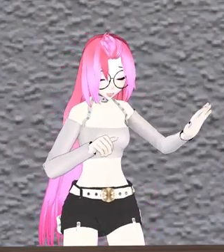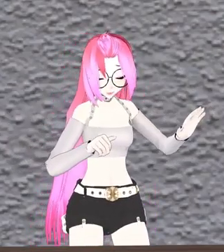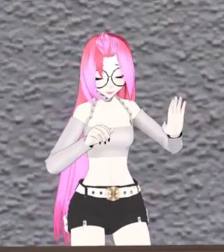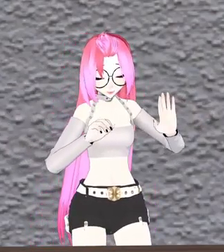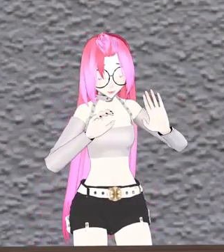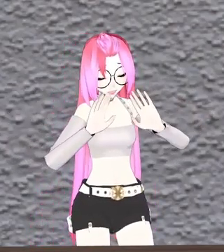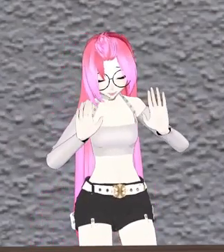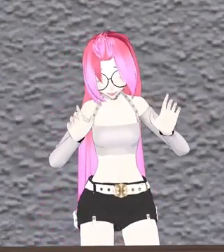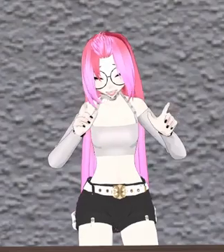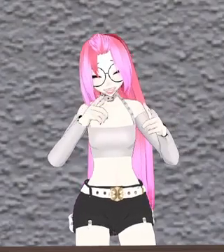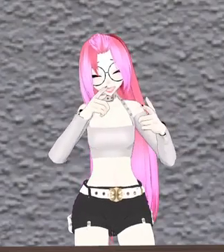there. Next.